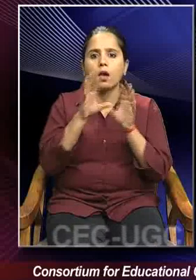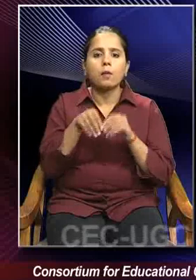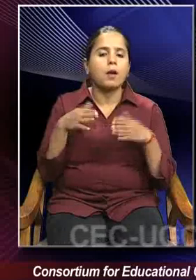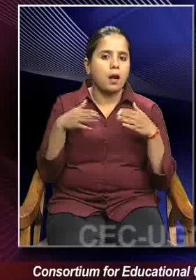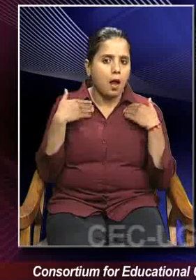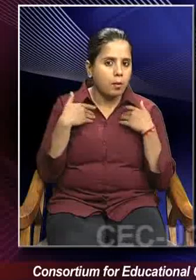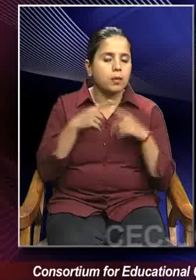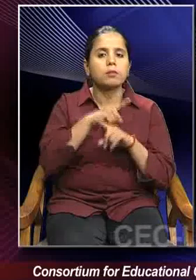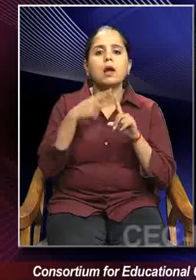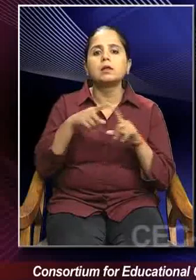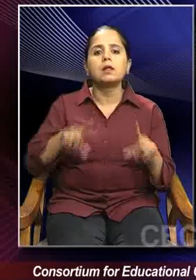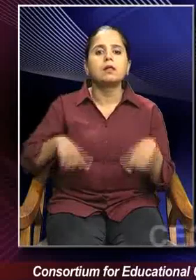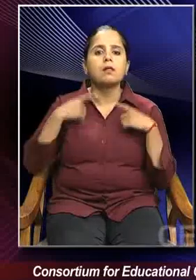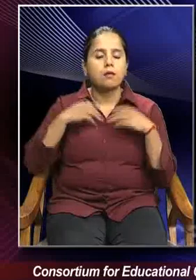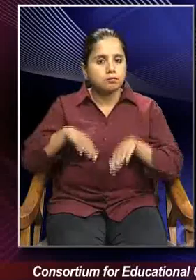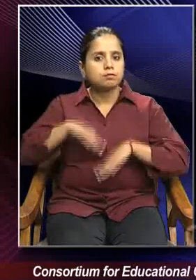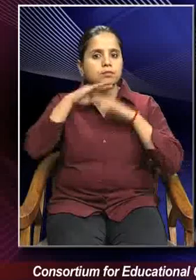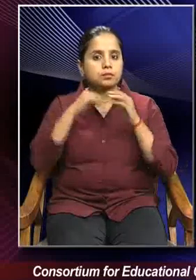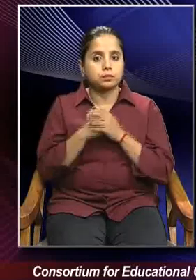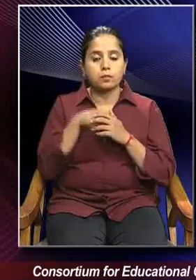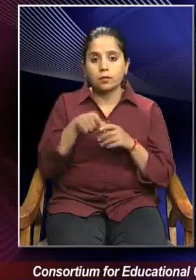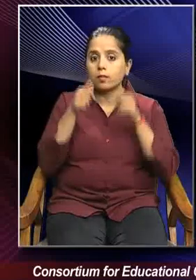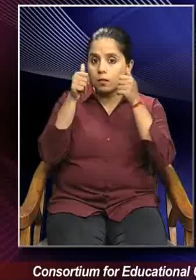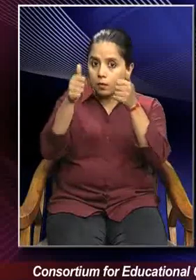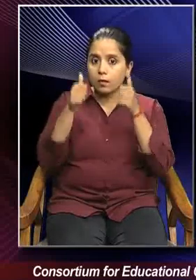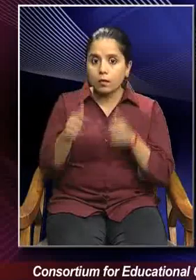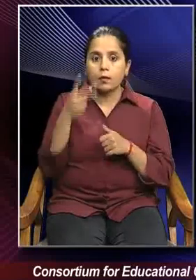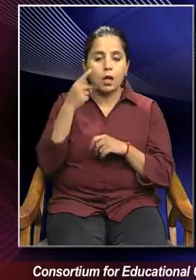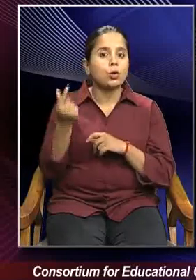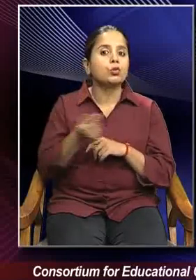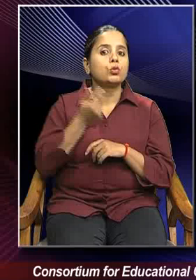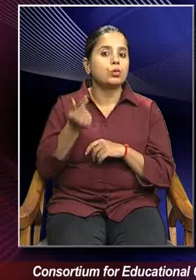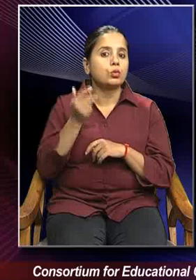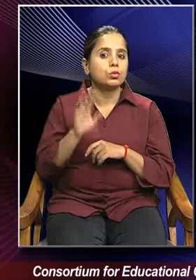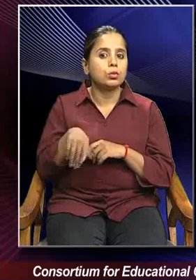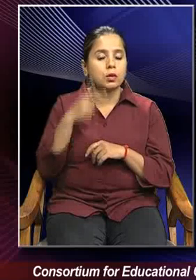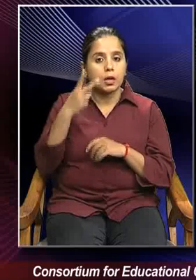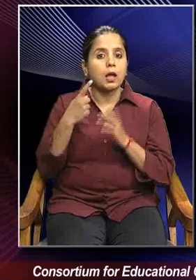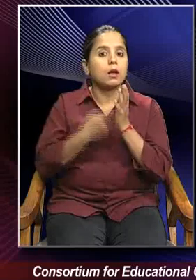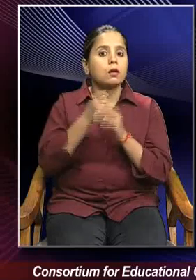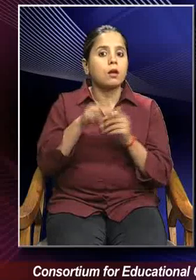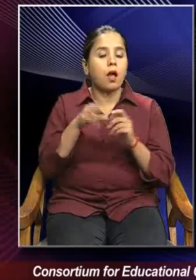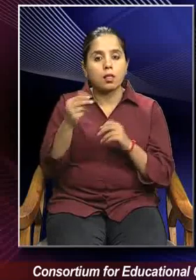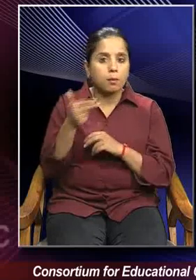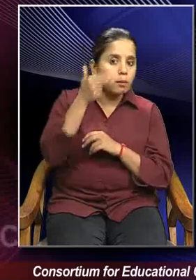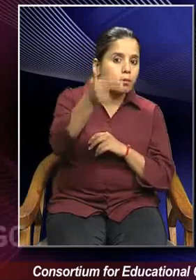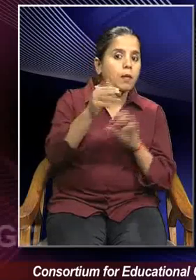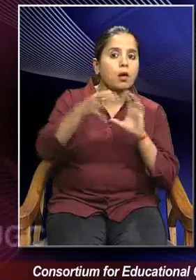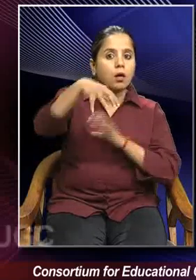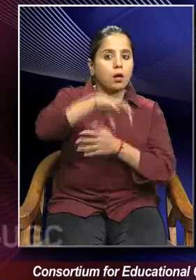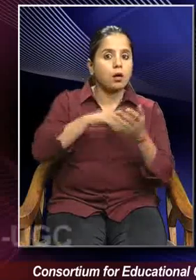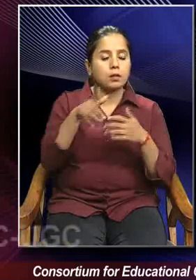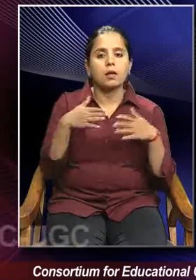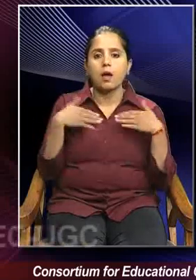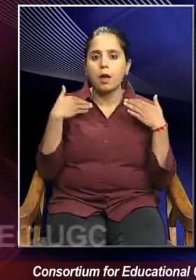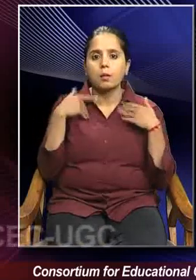life satisfaction. Now, these results are used to rank the nations according to their